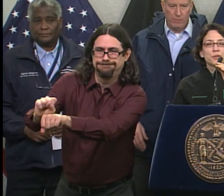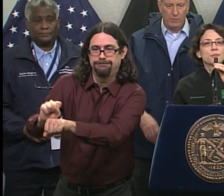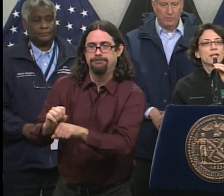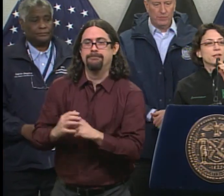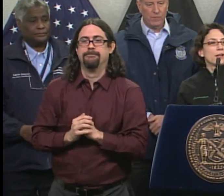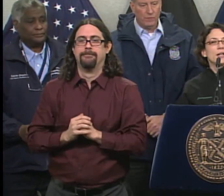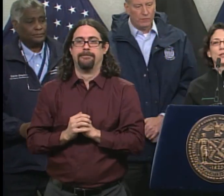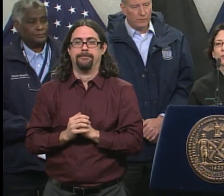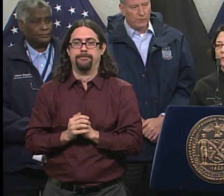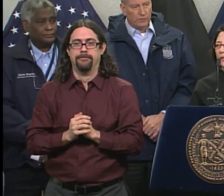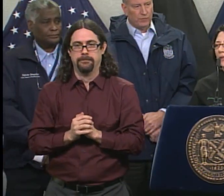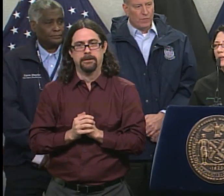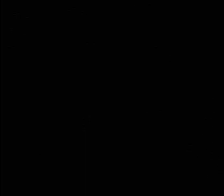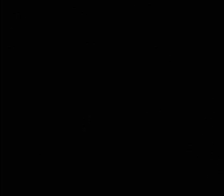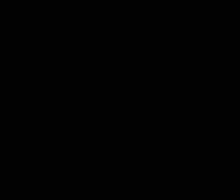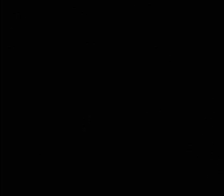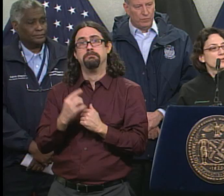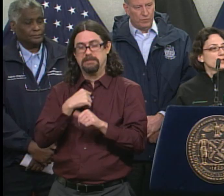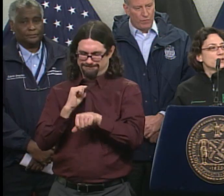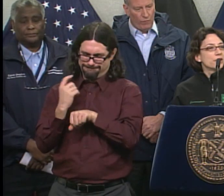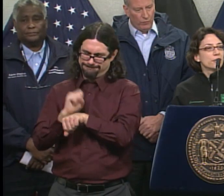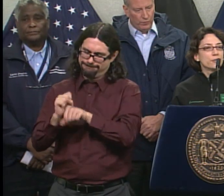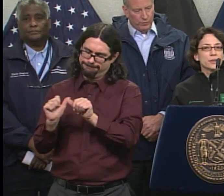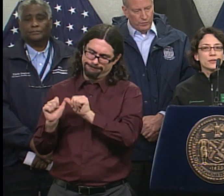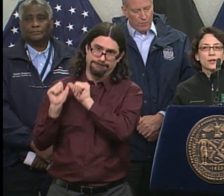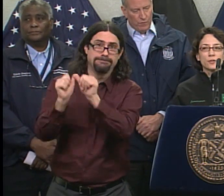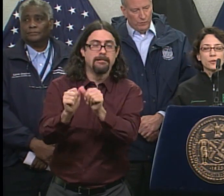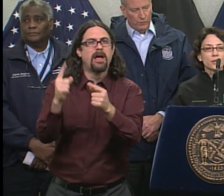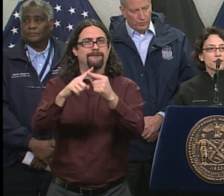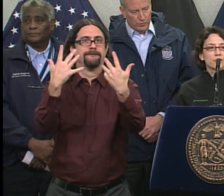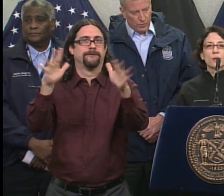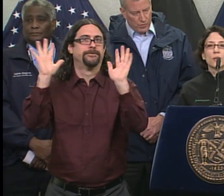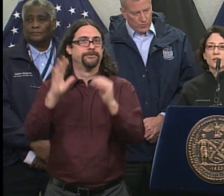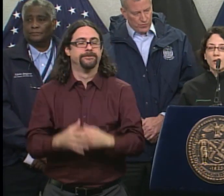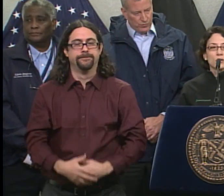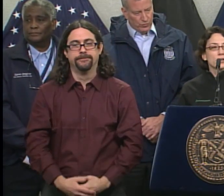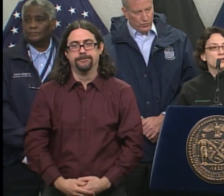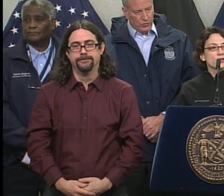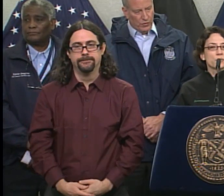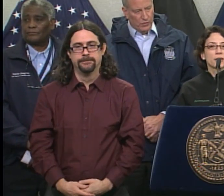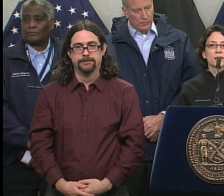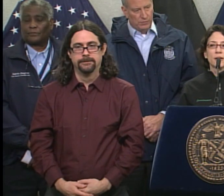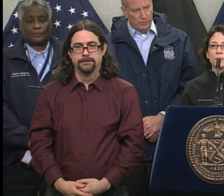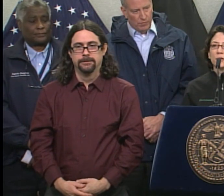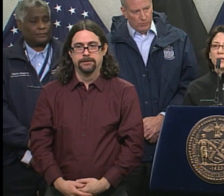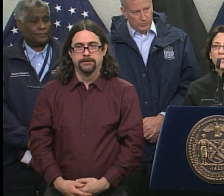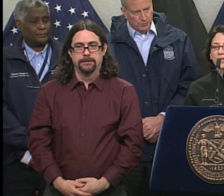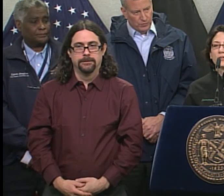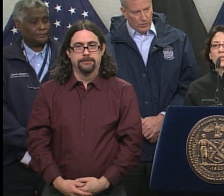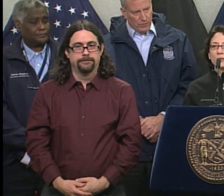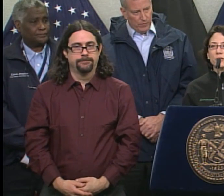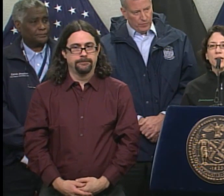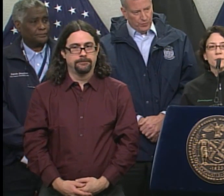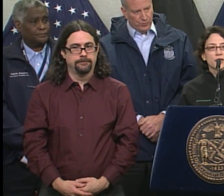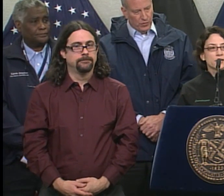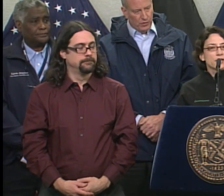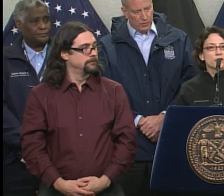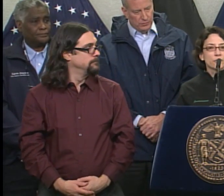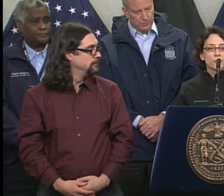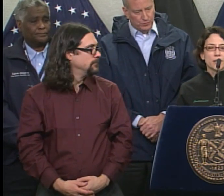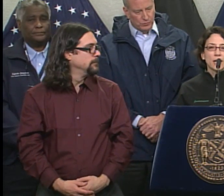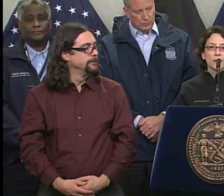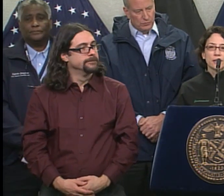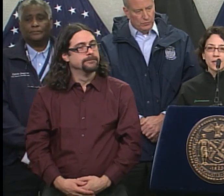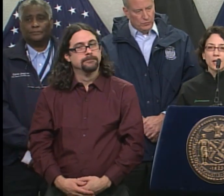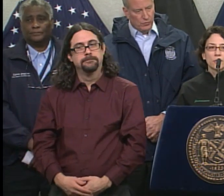Thank you, Mr. Mayor, and I also want to thank the men and women of DOT who've been hard at work, and in some ways our work is just picking up. We're continuing to help sanitation